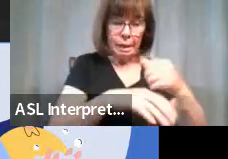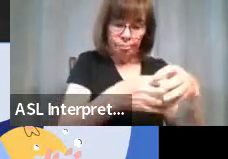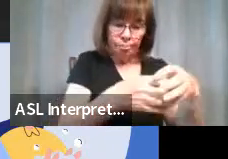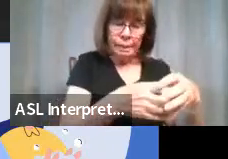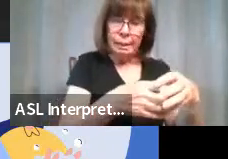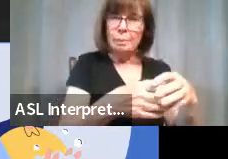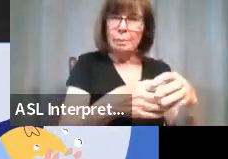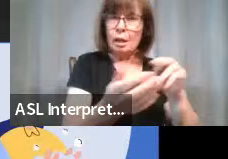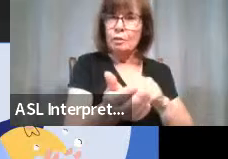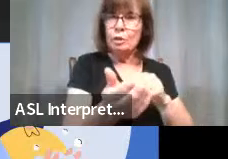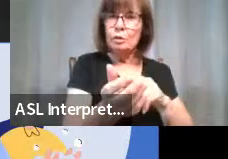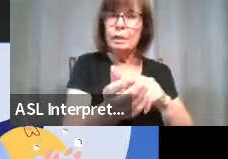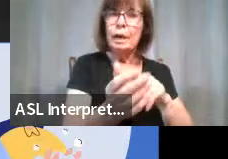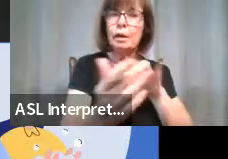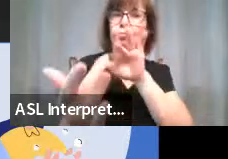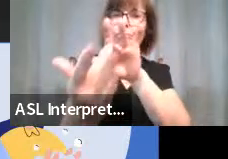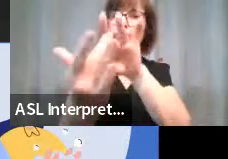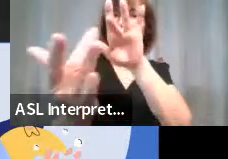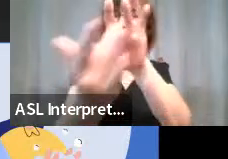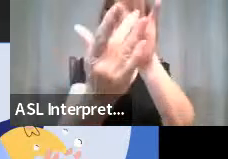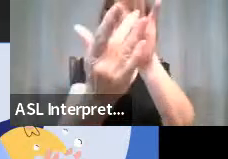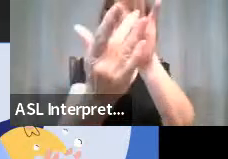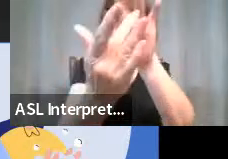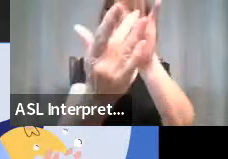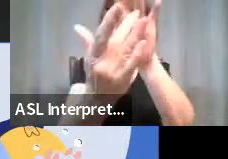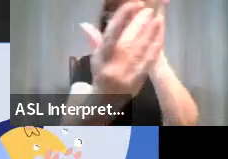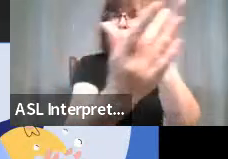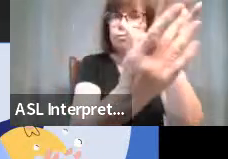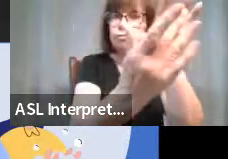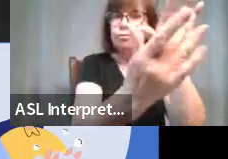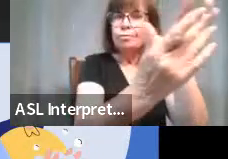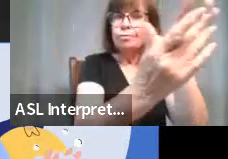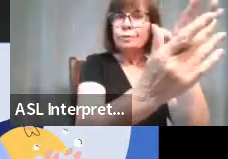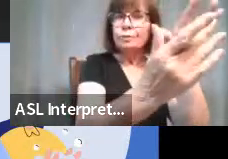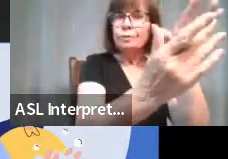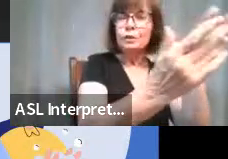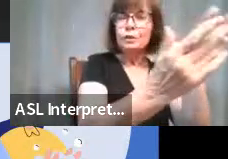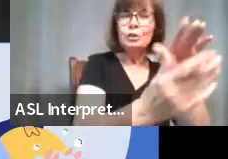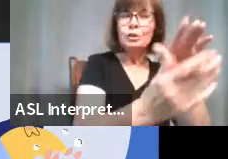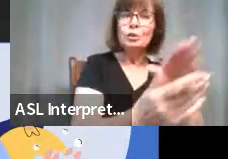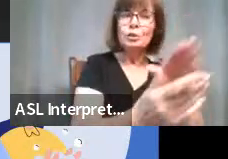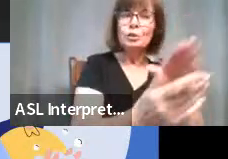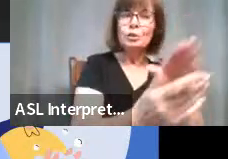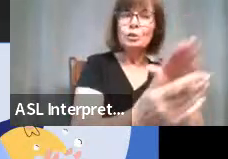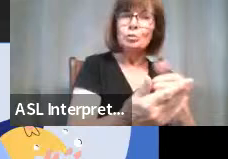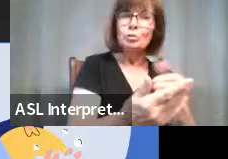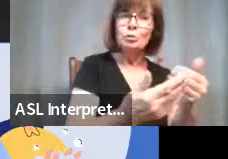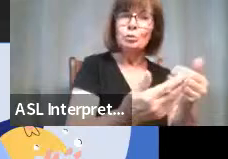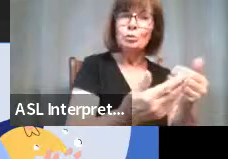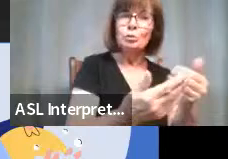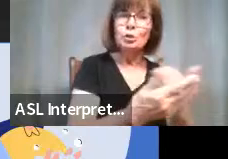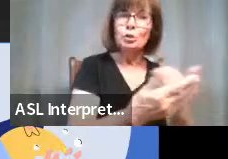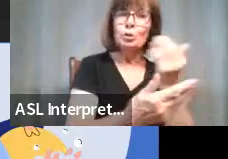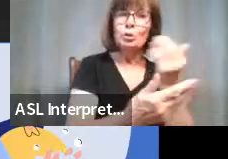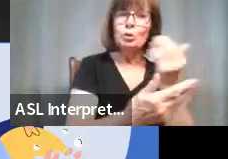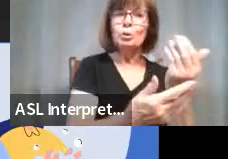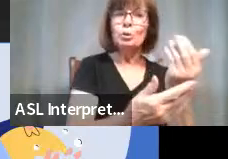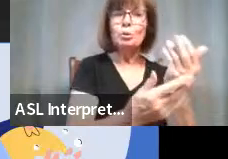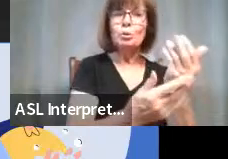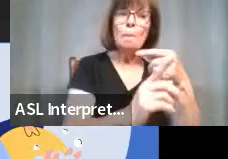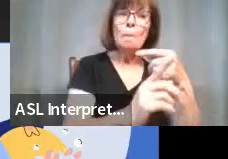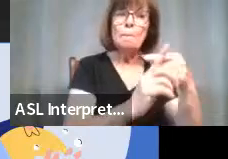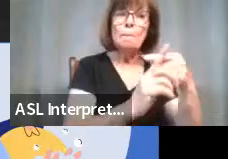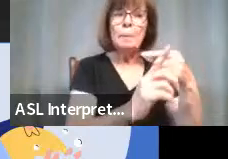doing outreach to newly positive cases who are age 50s and up in priority zip codes, primarily HPI 1 and